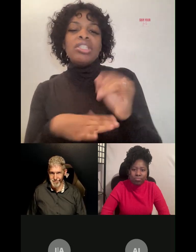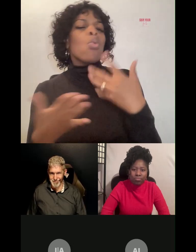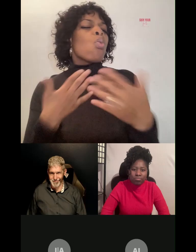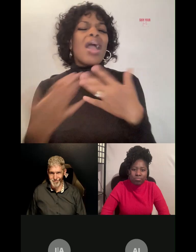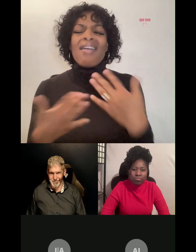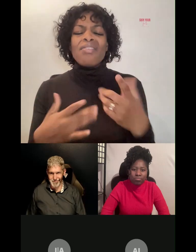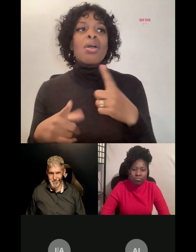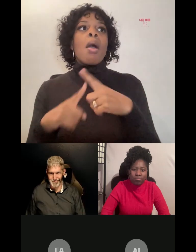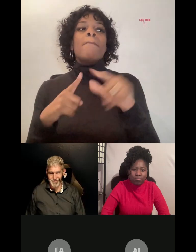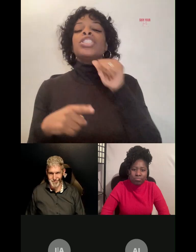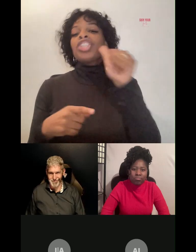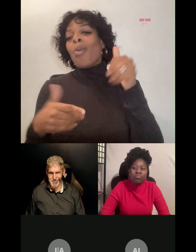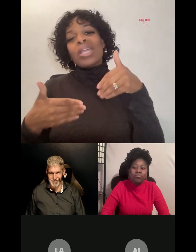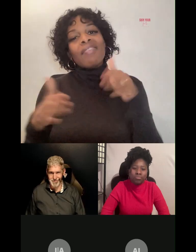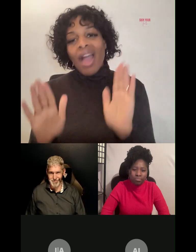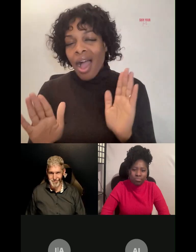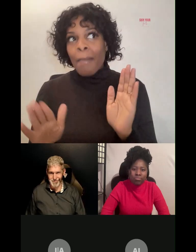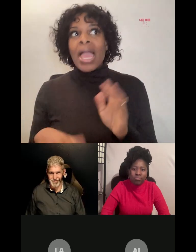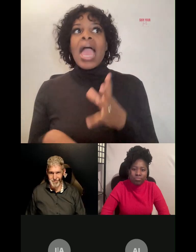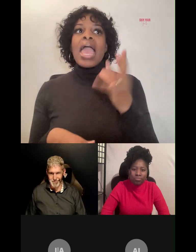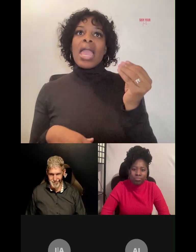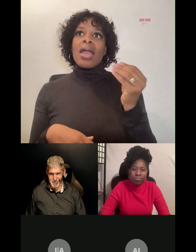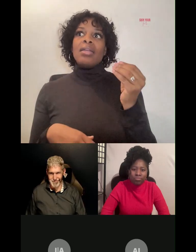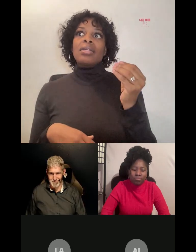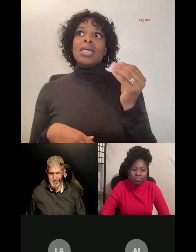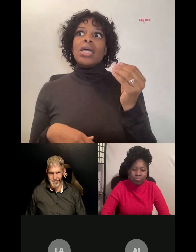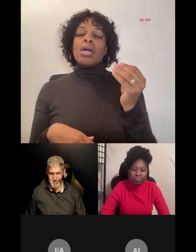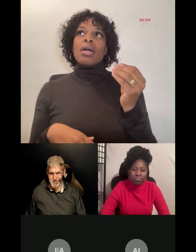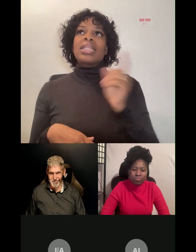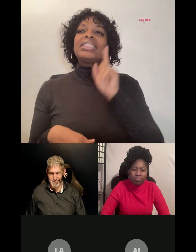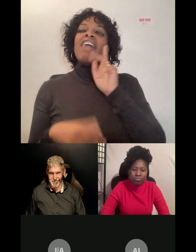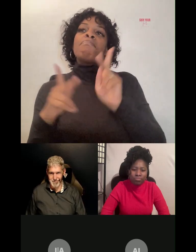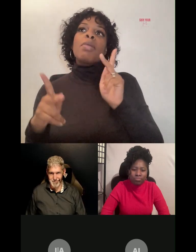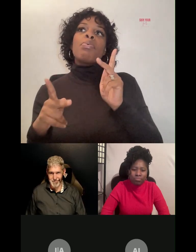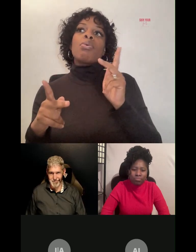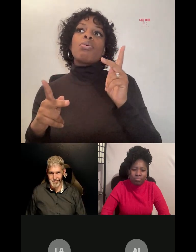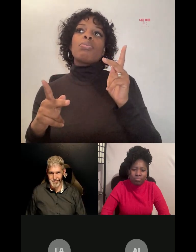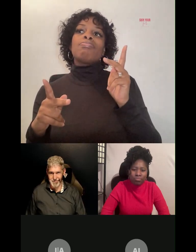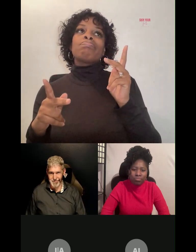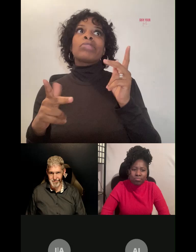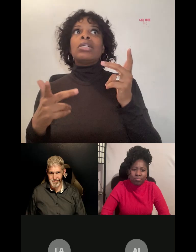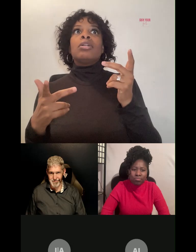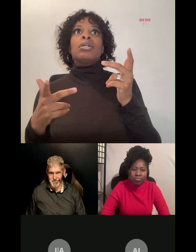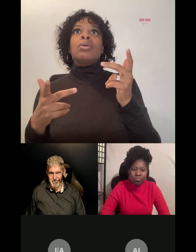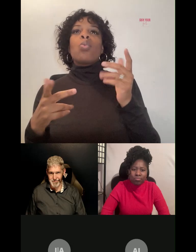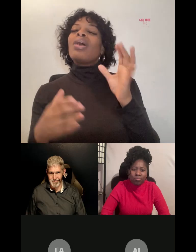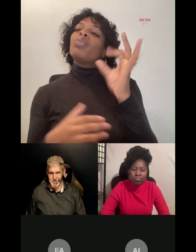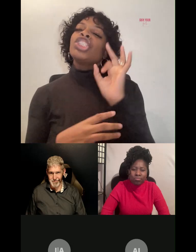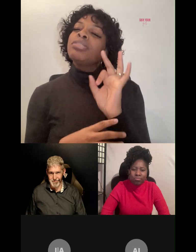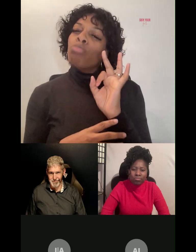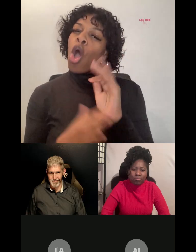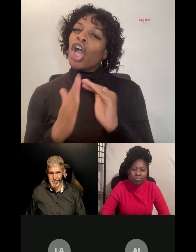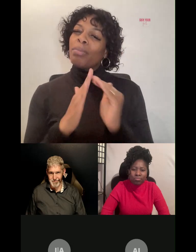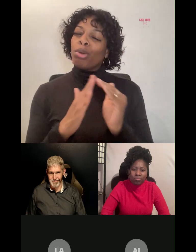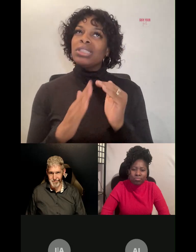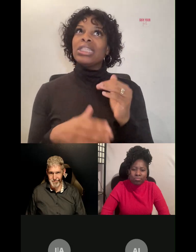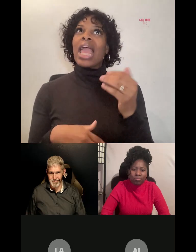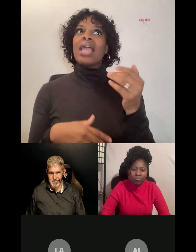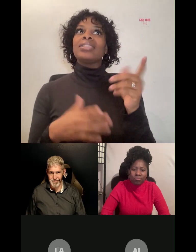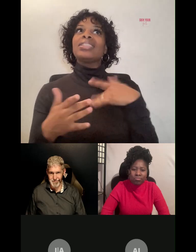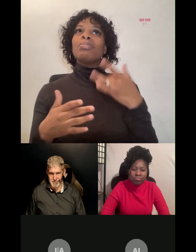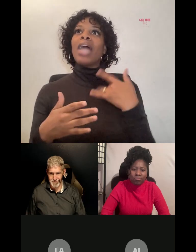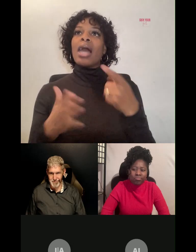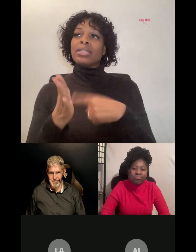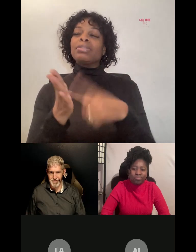film industry, whatever. But don't give up. And the deaf people we're small